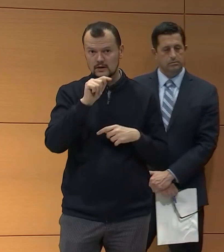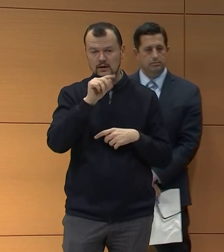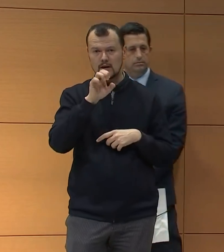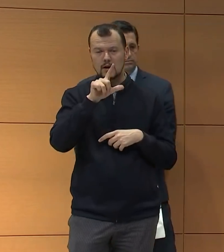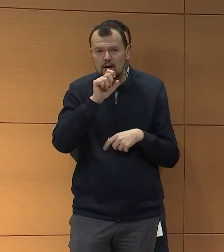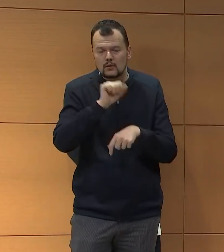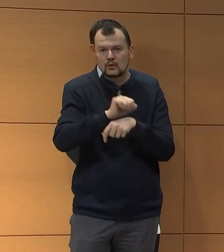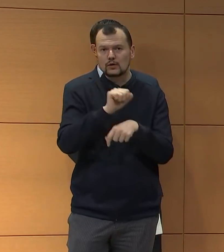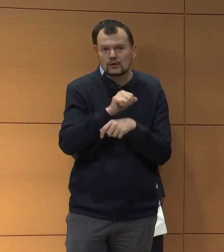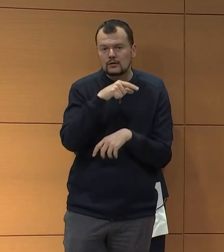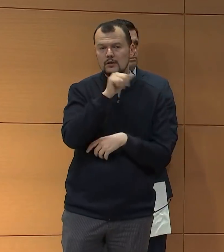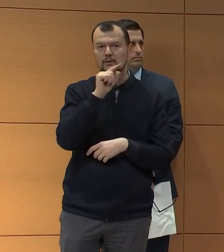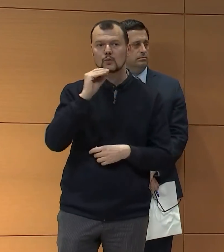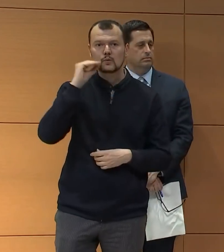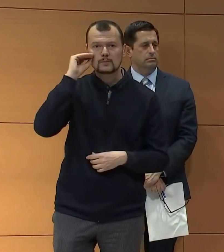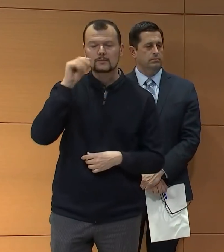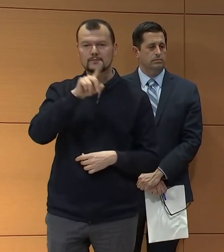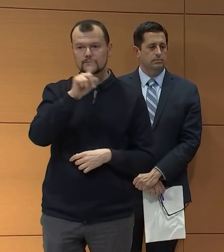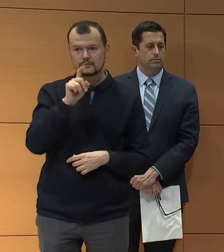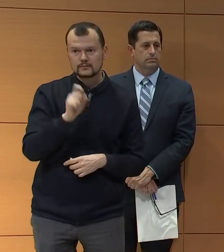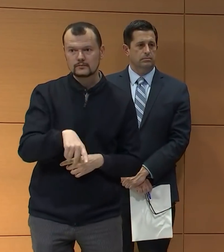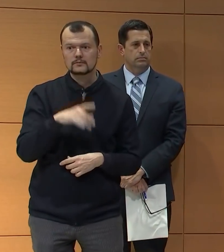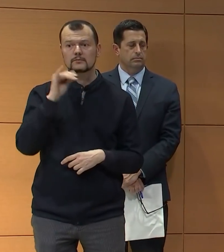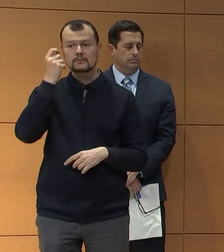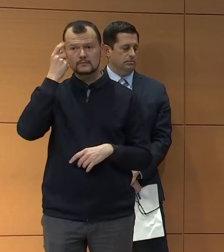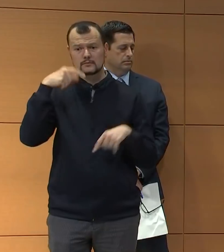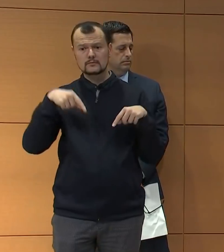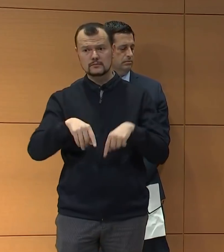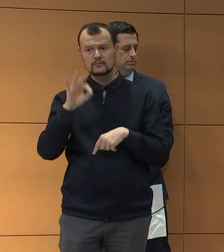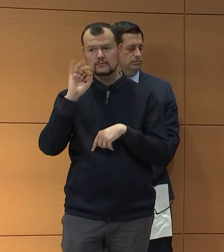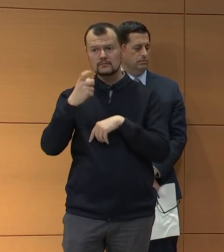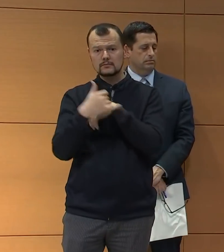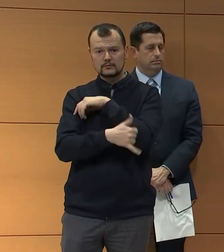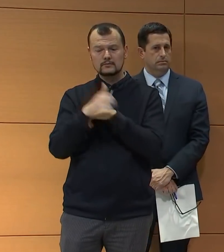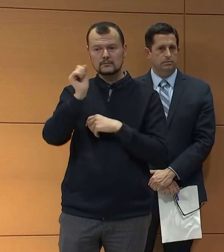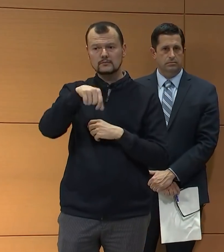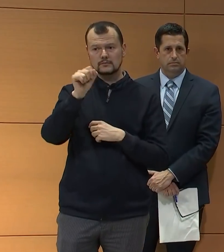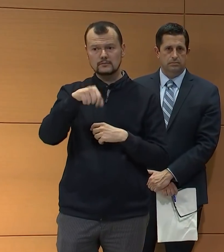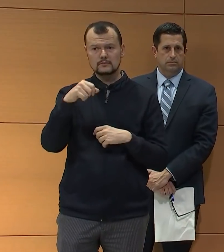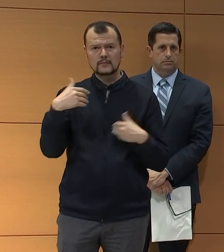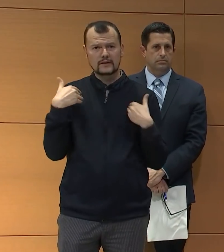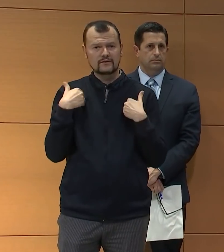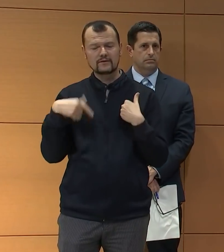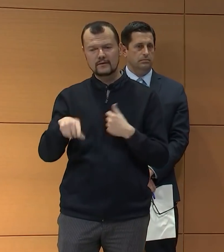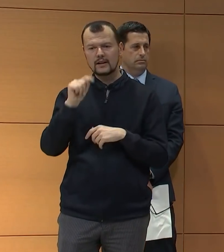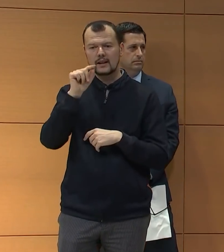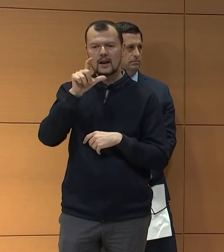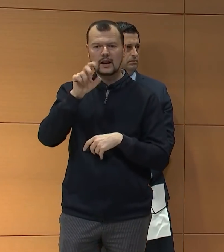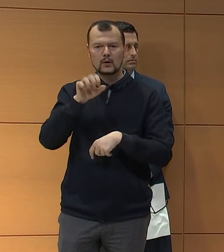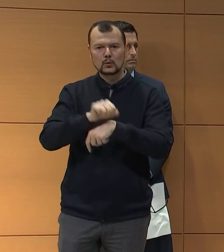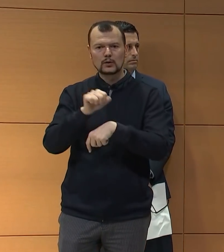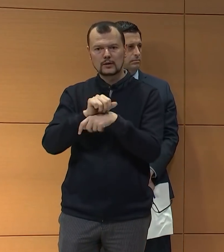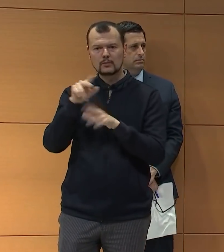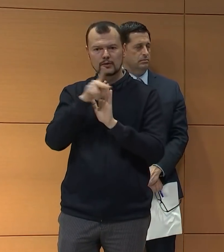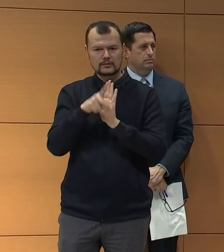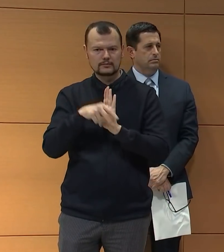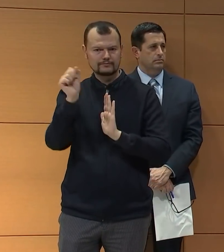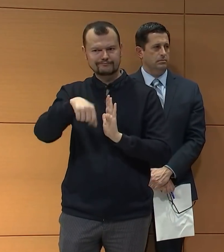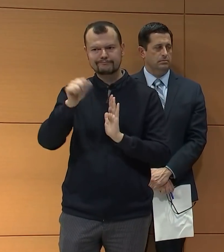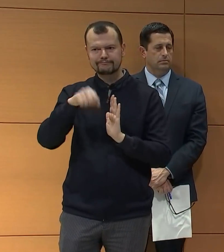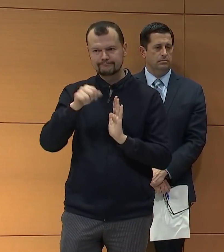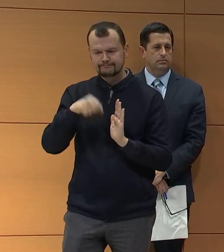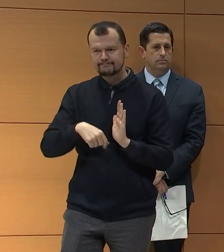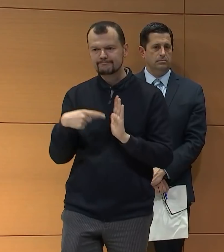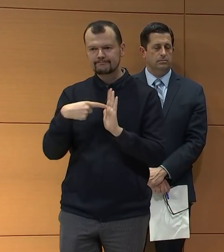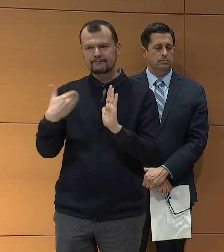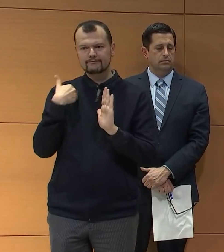So the county has a telework policy in place already. The discretion is granted to the agency